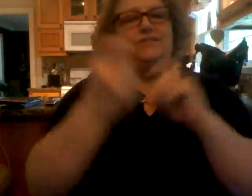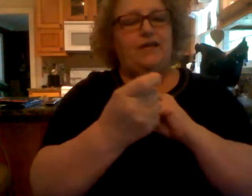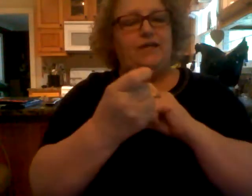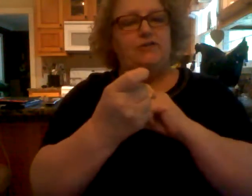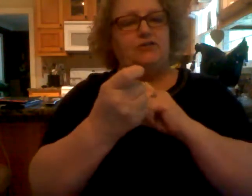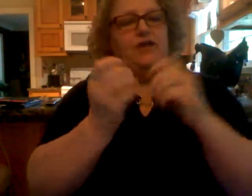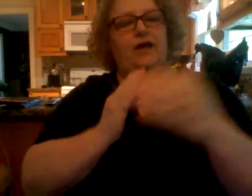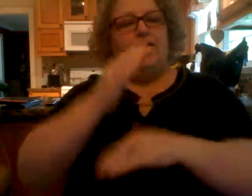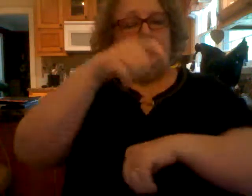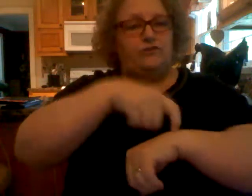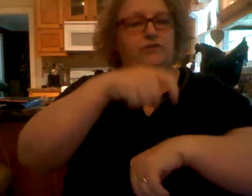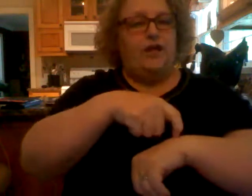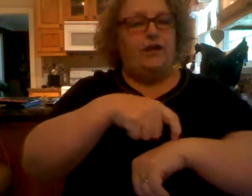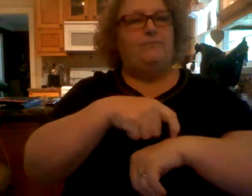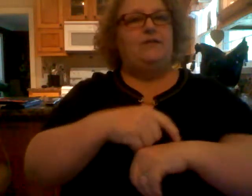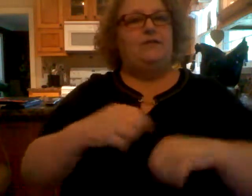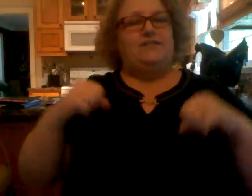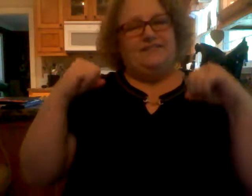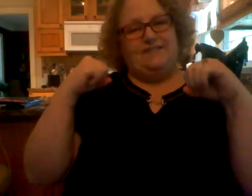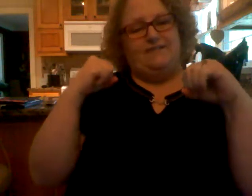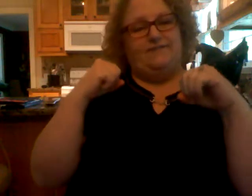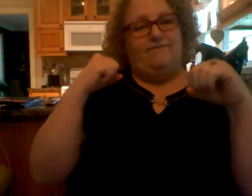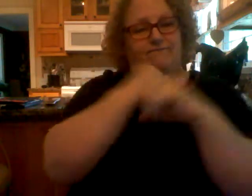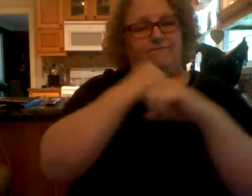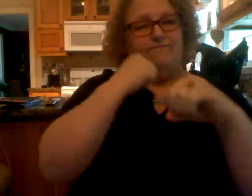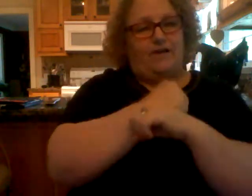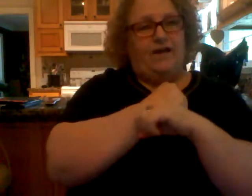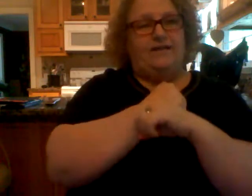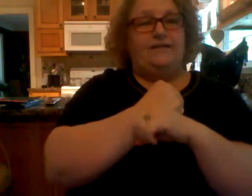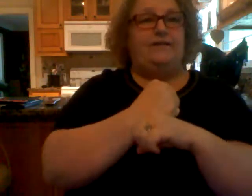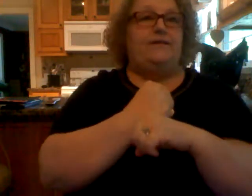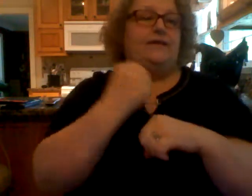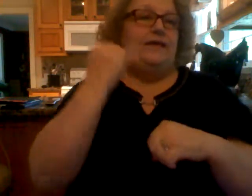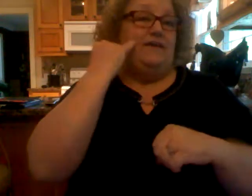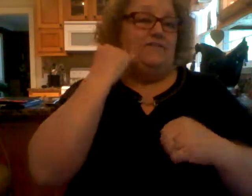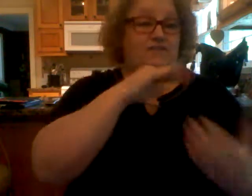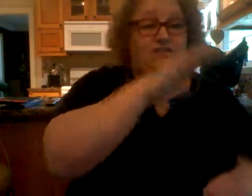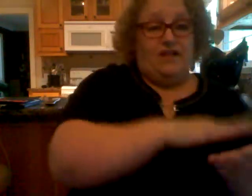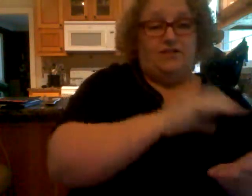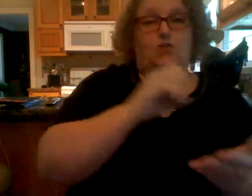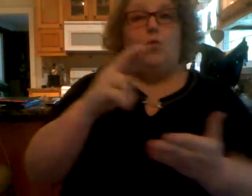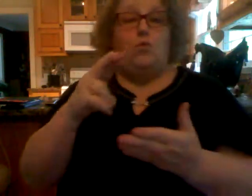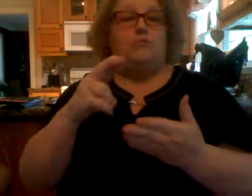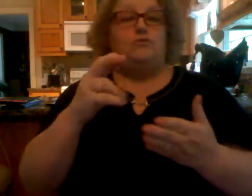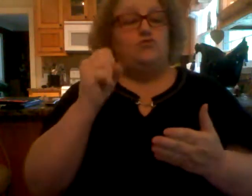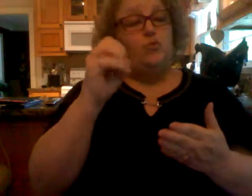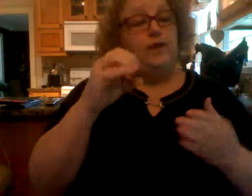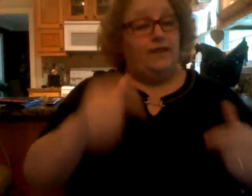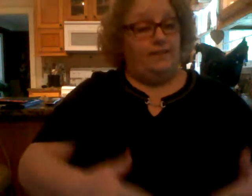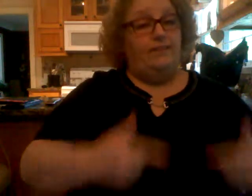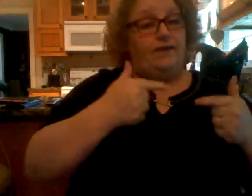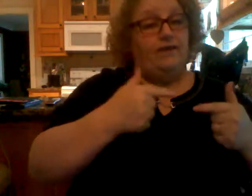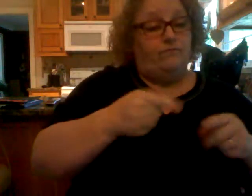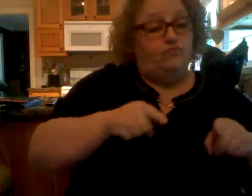lessening, survive a harder time, or it may actually change